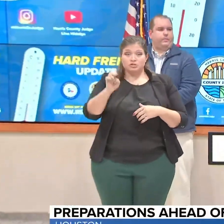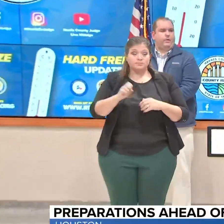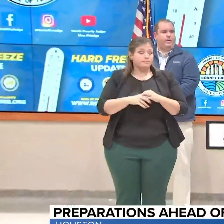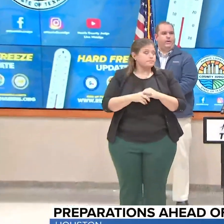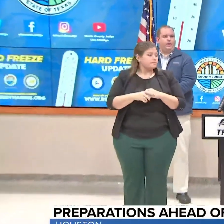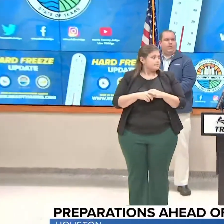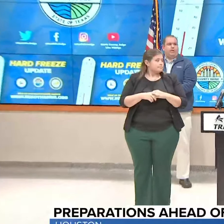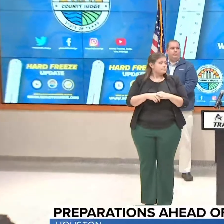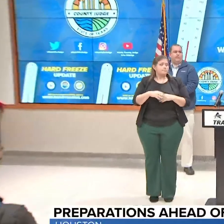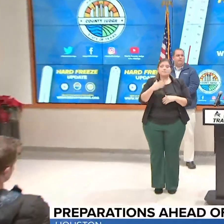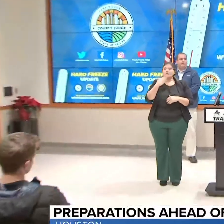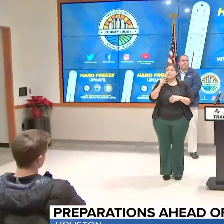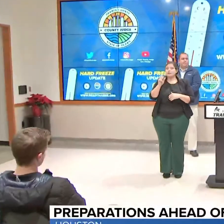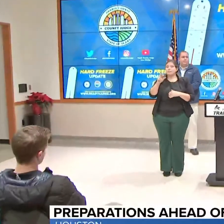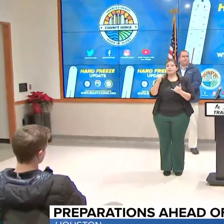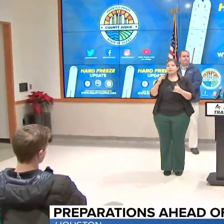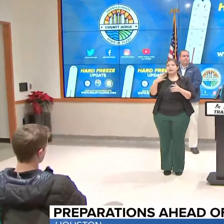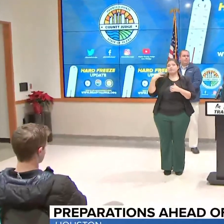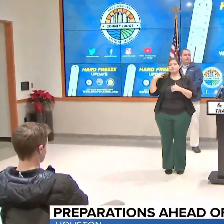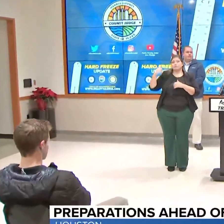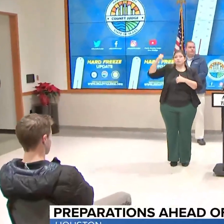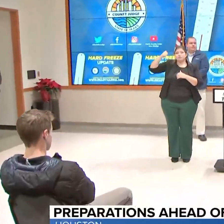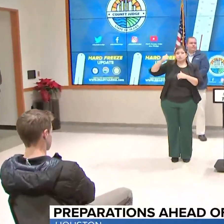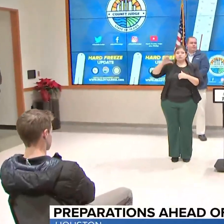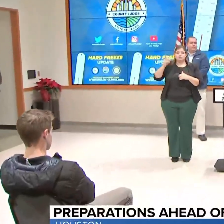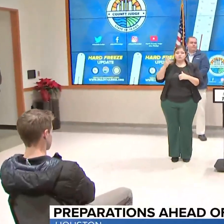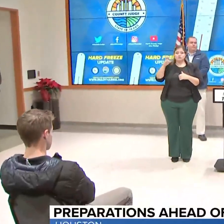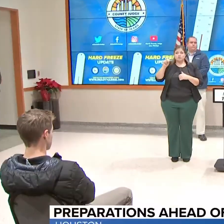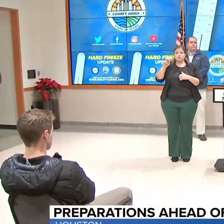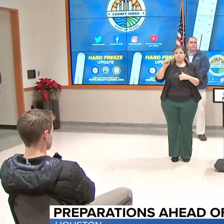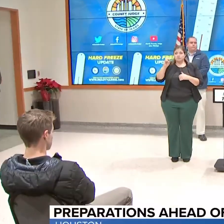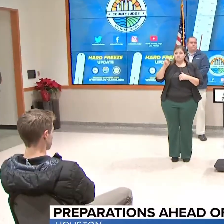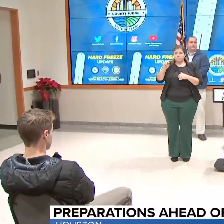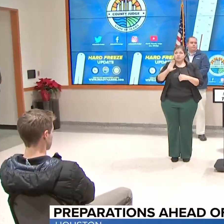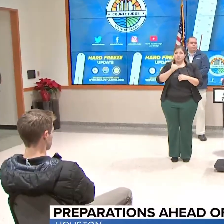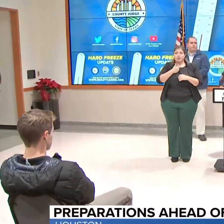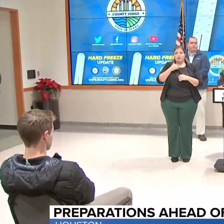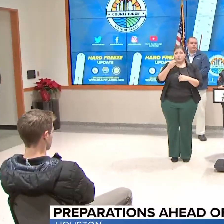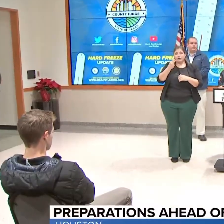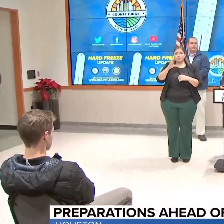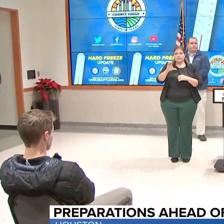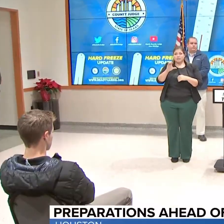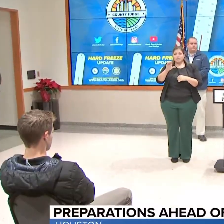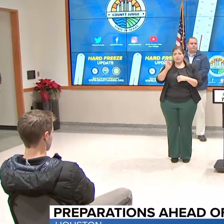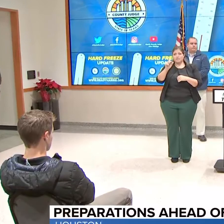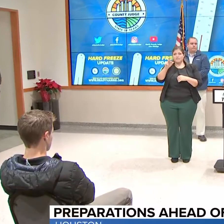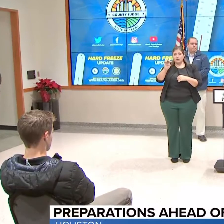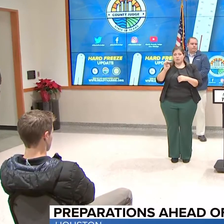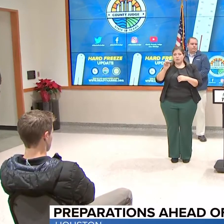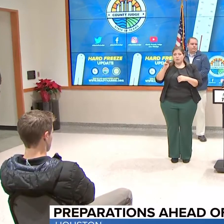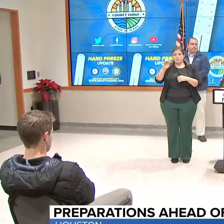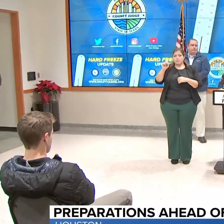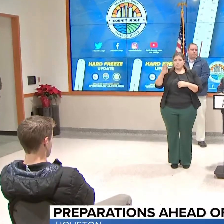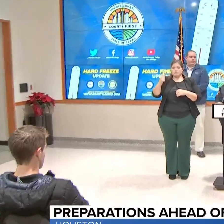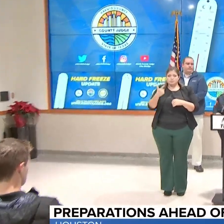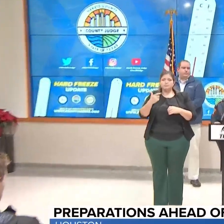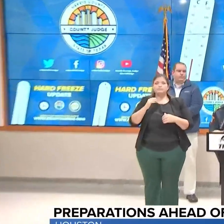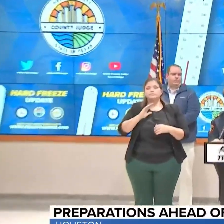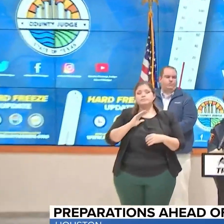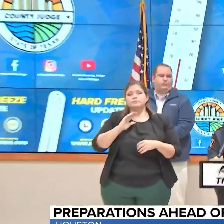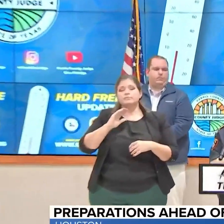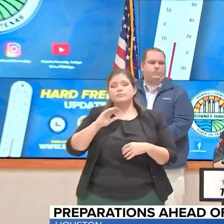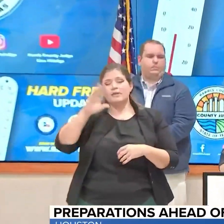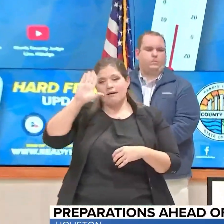Thank you, Mayor. We'll hear from Chief Christensen, our Harris County Fire Marshal. Thank you, Judge. Lori Christensen, Harris County Fire